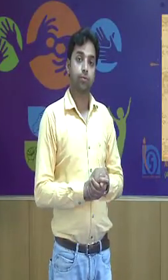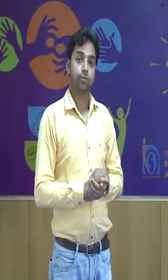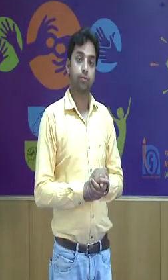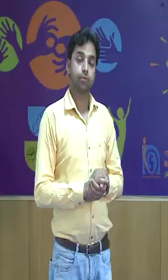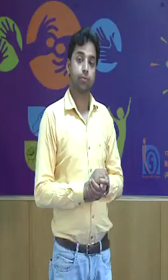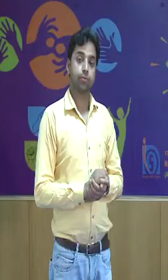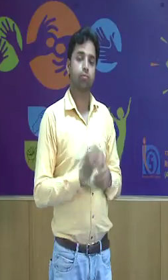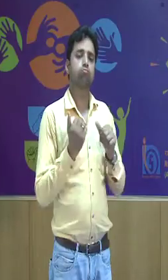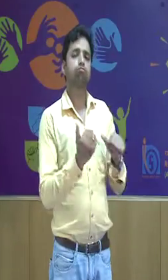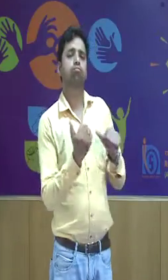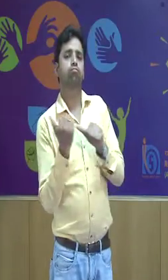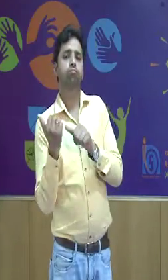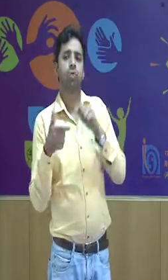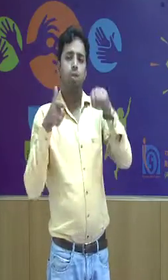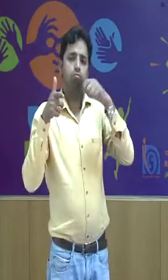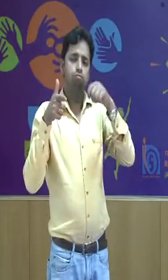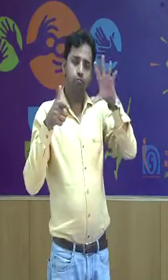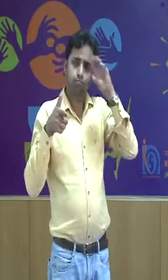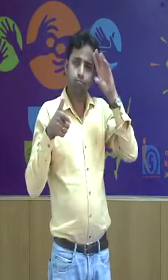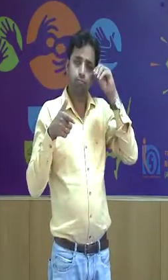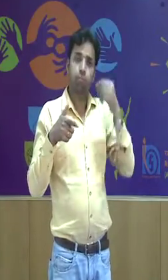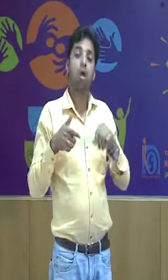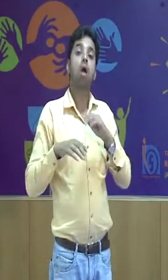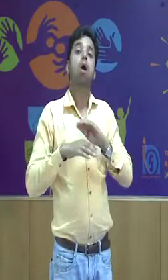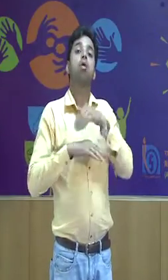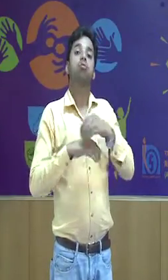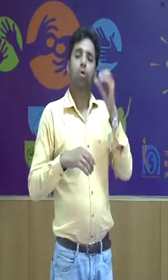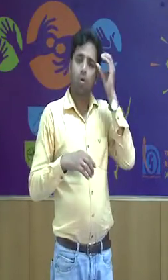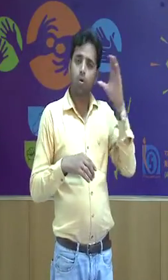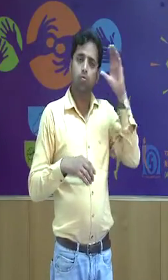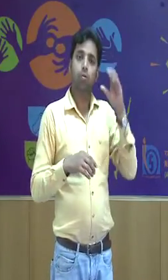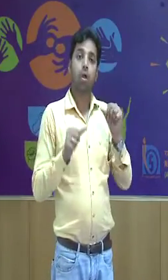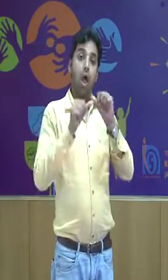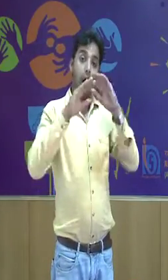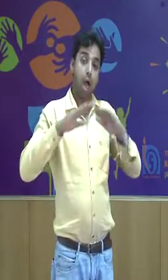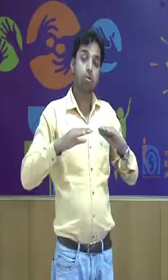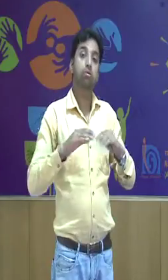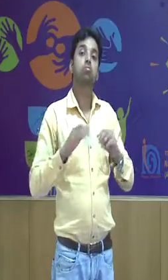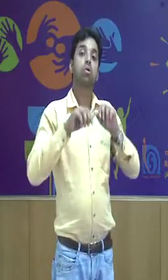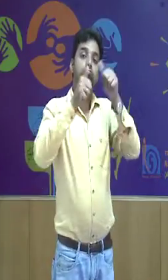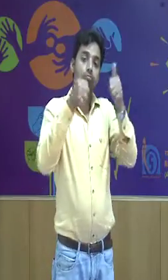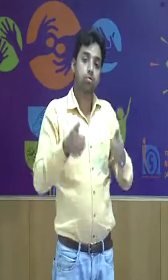In the previous video we learnt about the concept of ashrama system in ancient